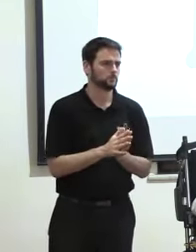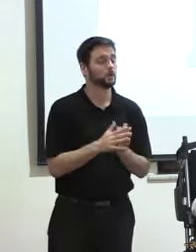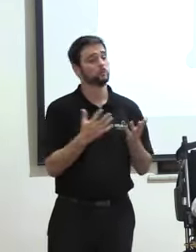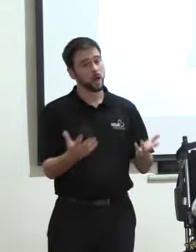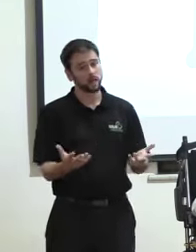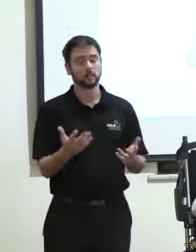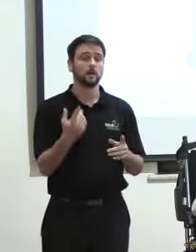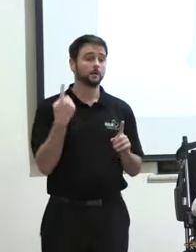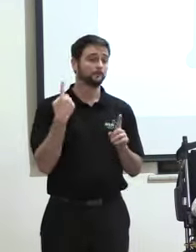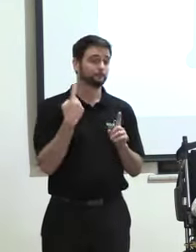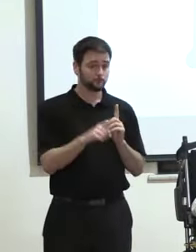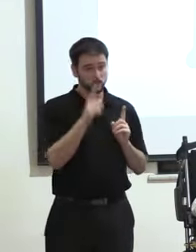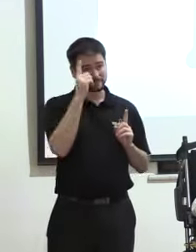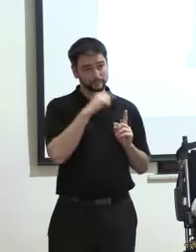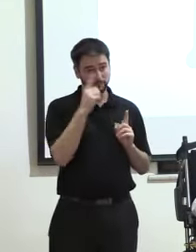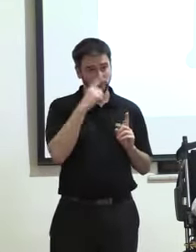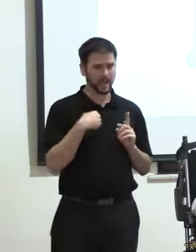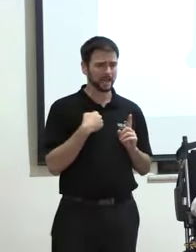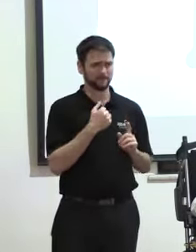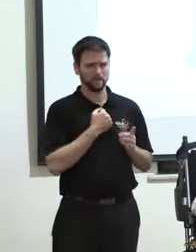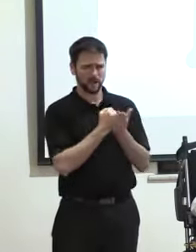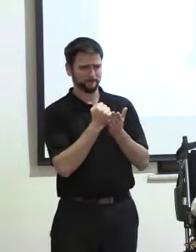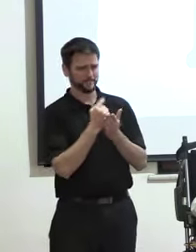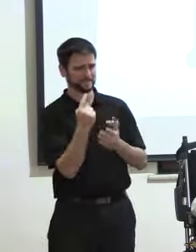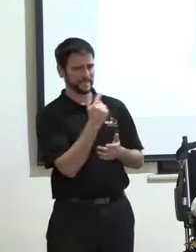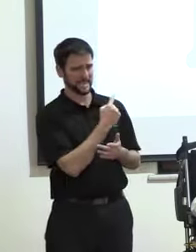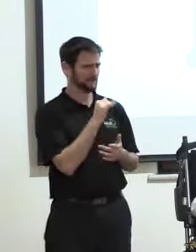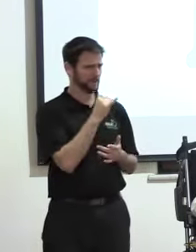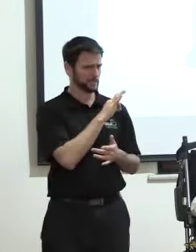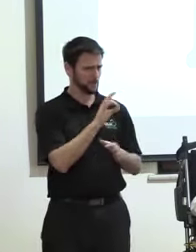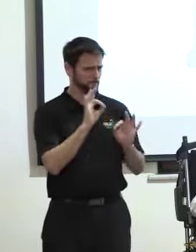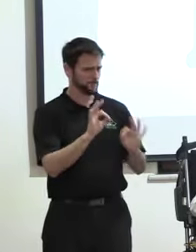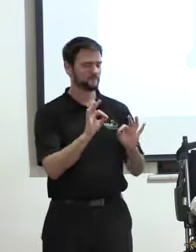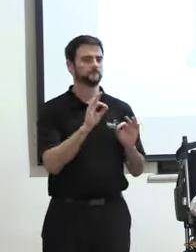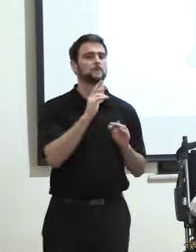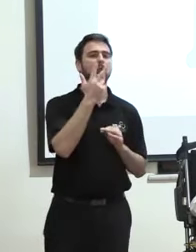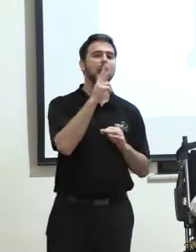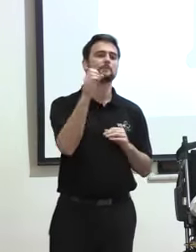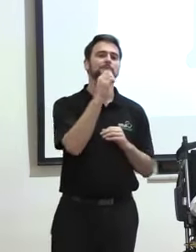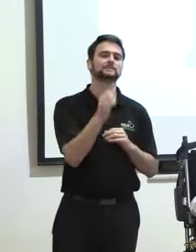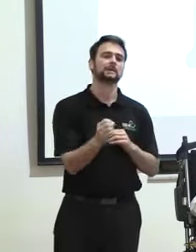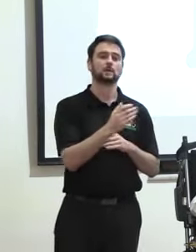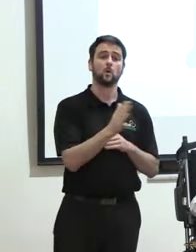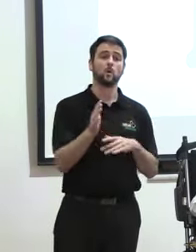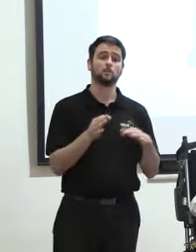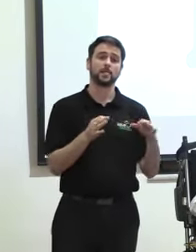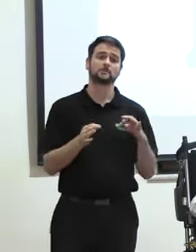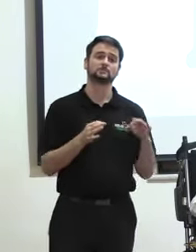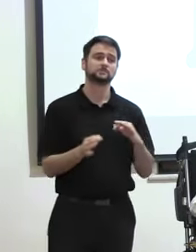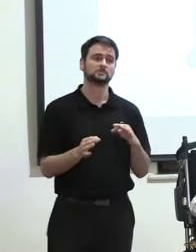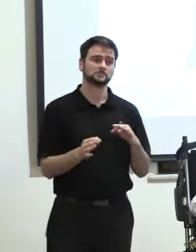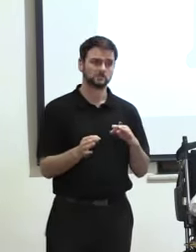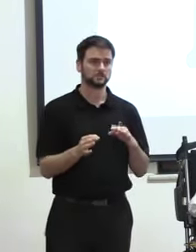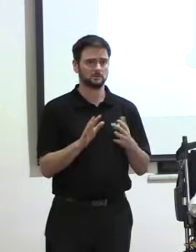method, I'm not quite sure about my numbers, but I think around 80% of all plans, so by far the largest method, is